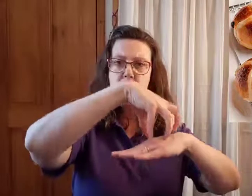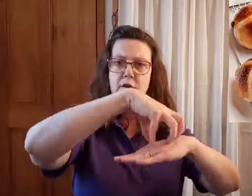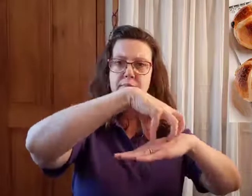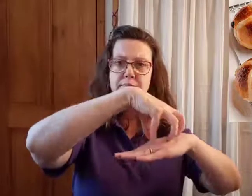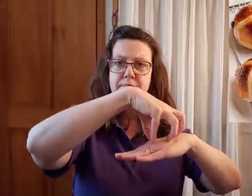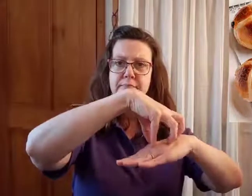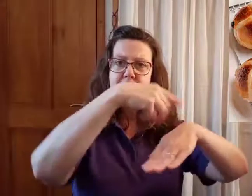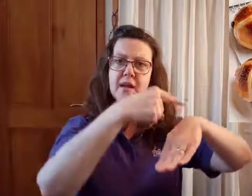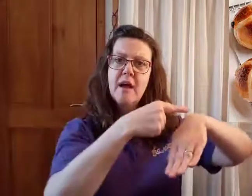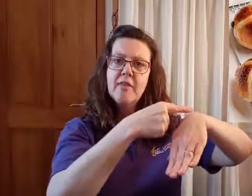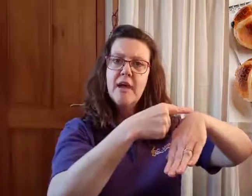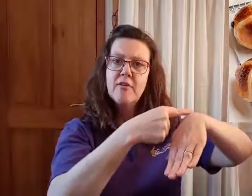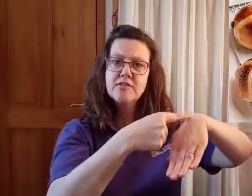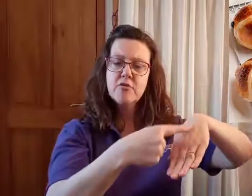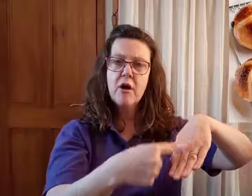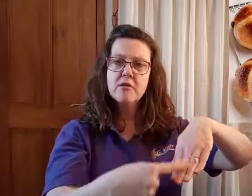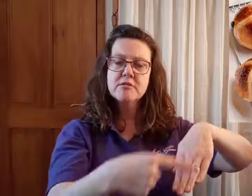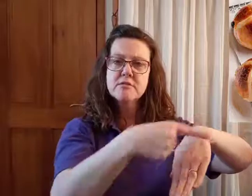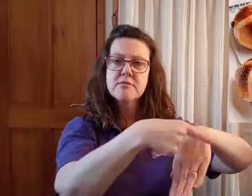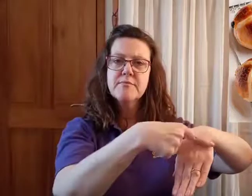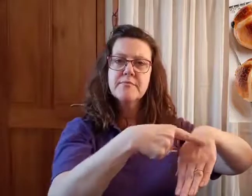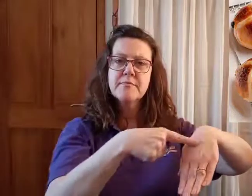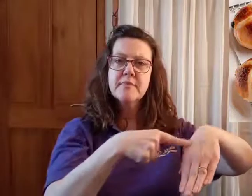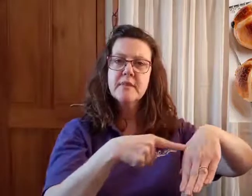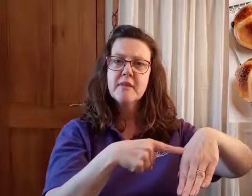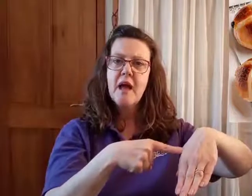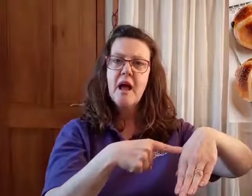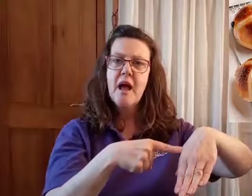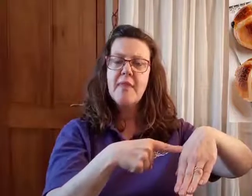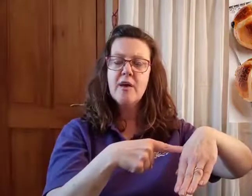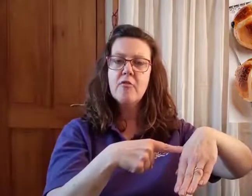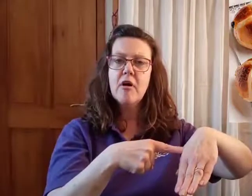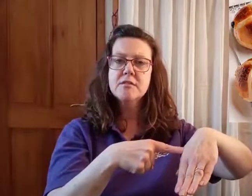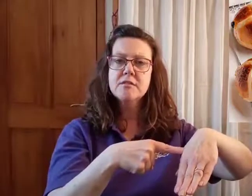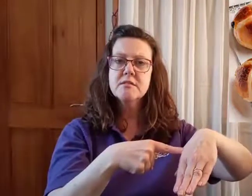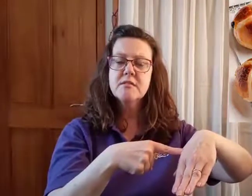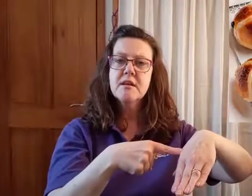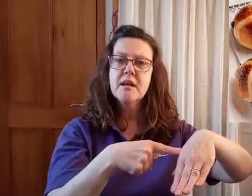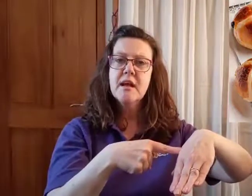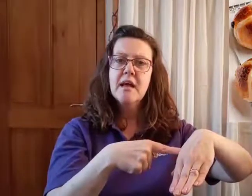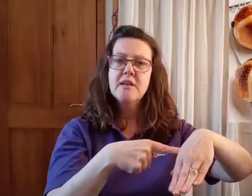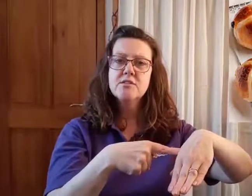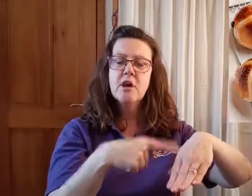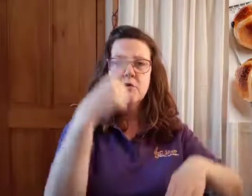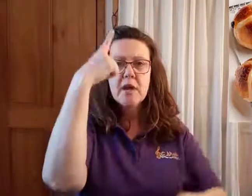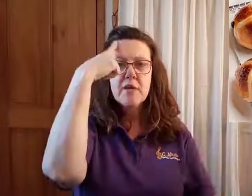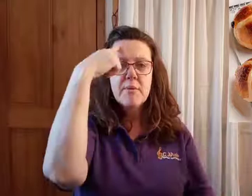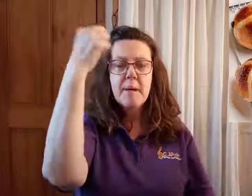bun there is a cross, and that cross is so that we can